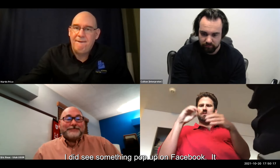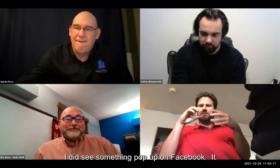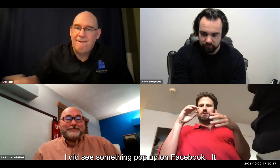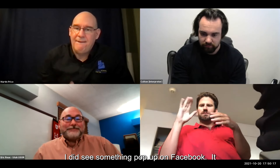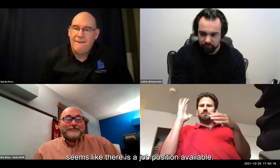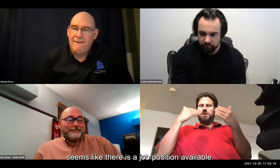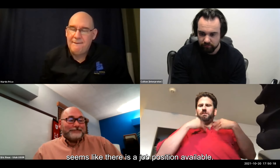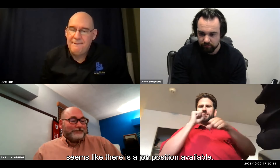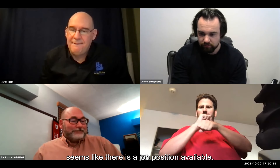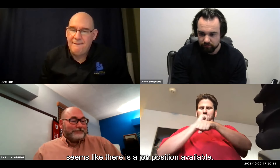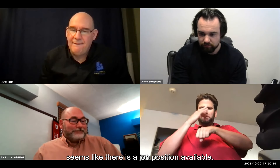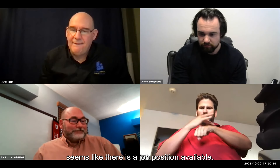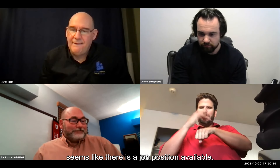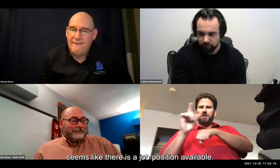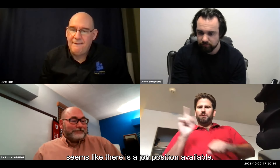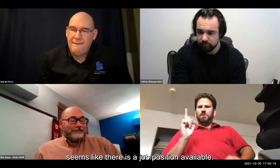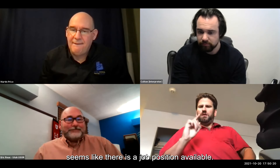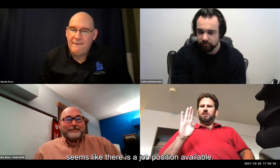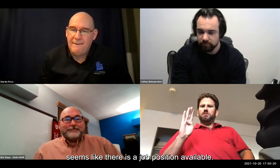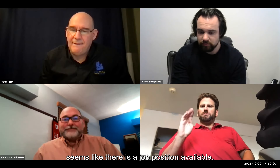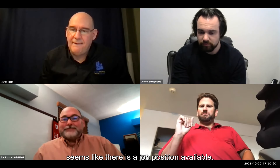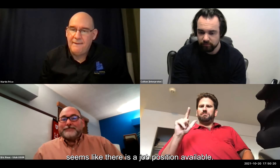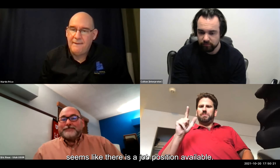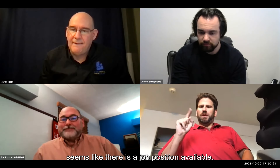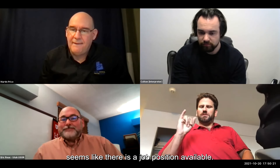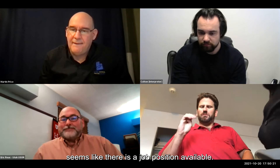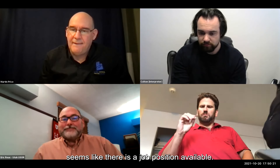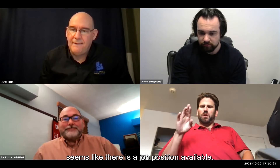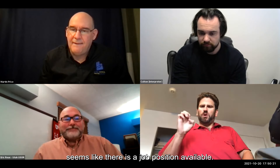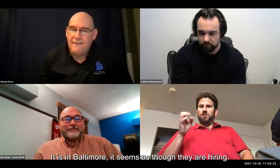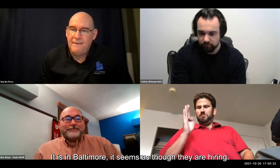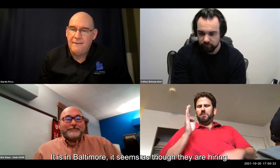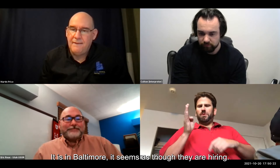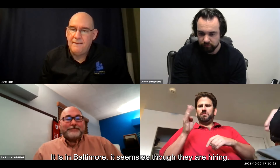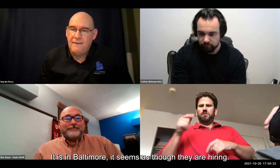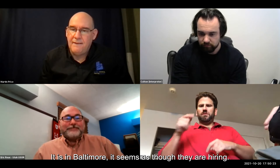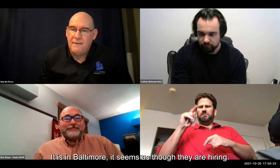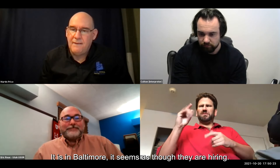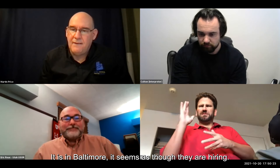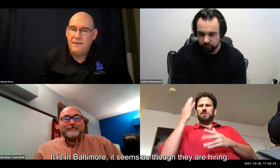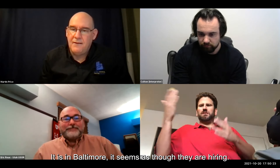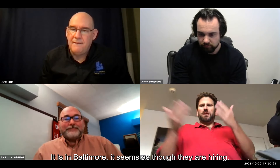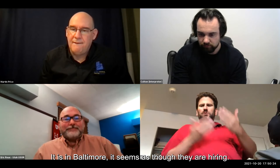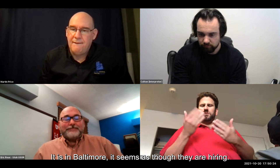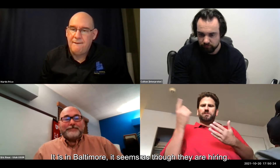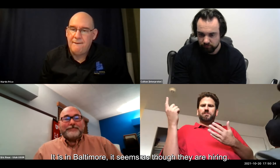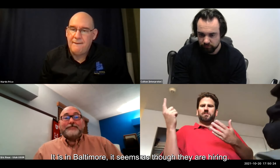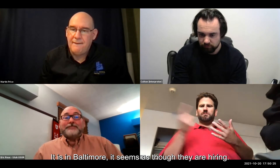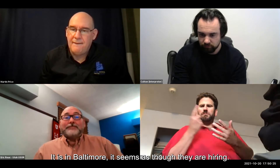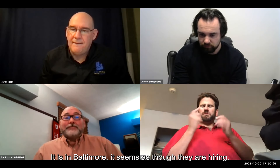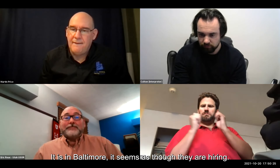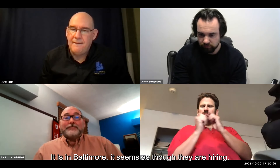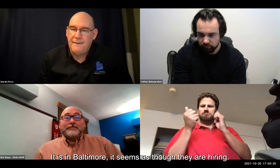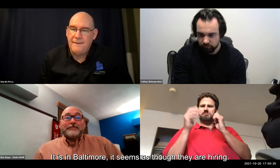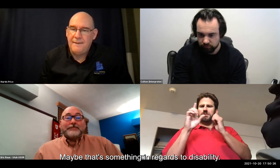something pop up on Facebook. It seems like there is a job position available at Baltimore. In Baltimore, it seems as though